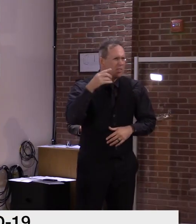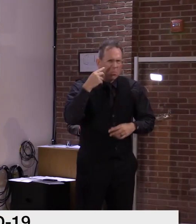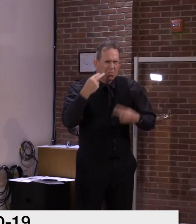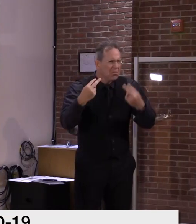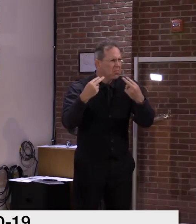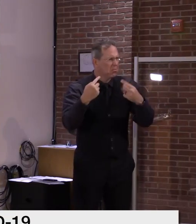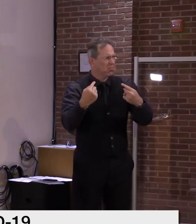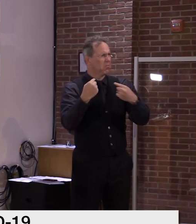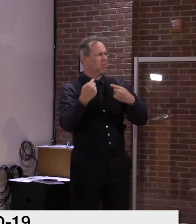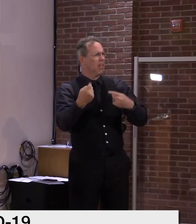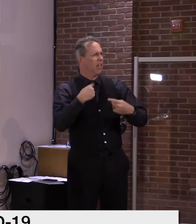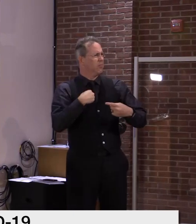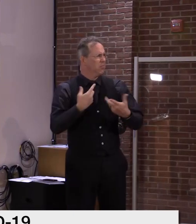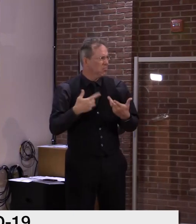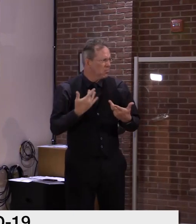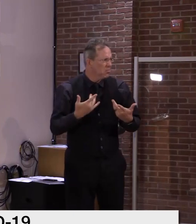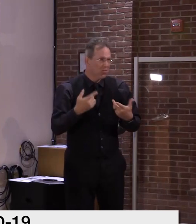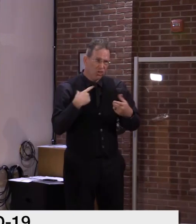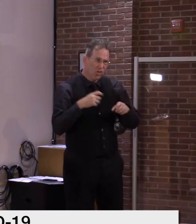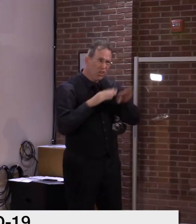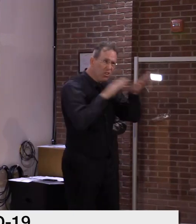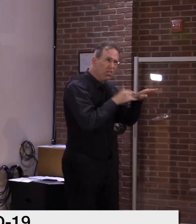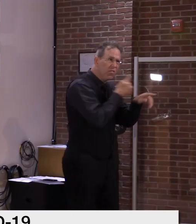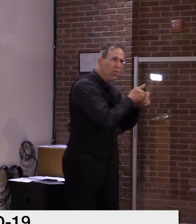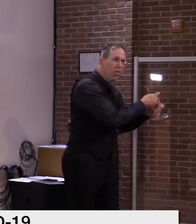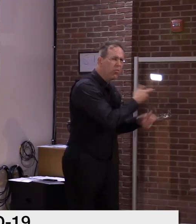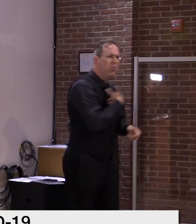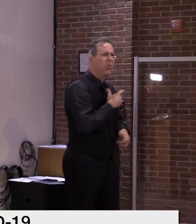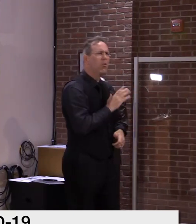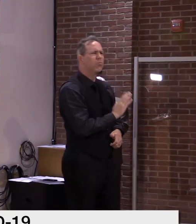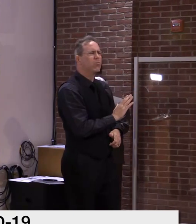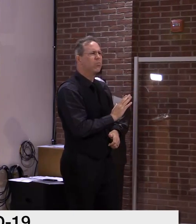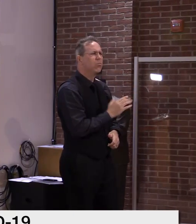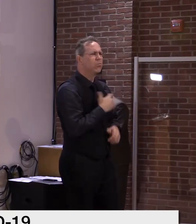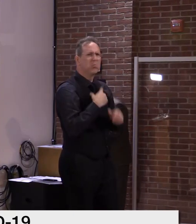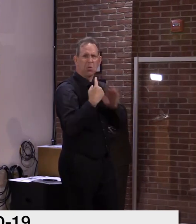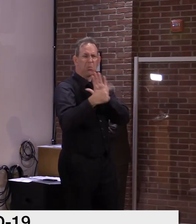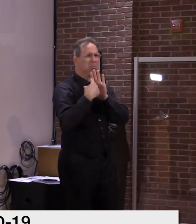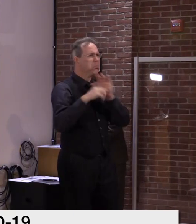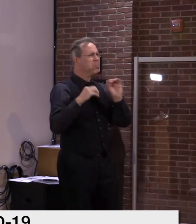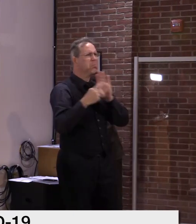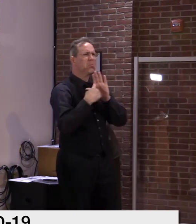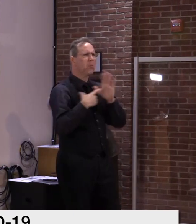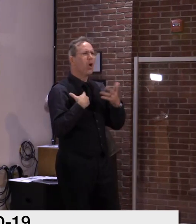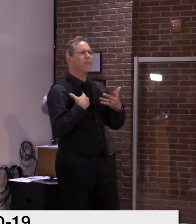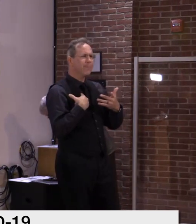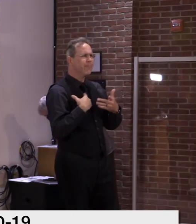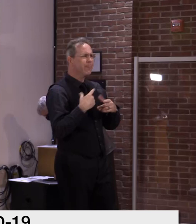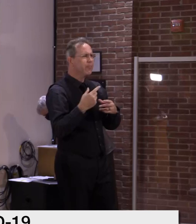Republican Governors Association about my support or lack of support for the former president.